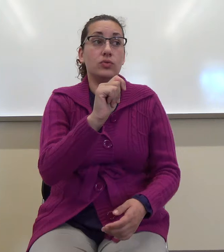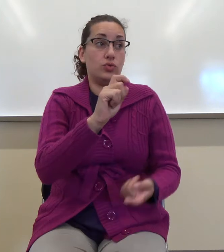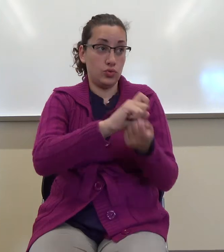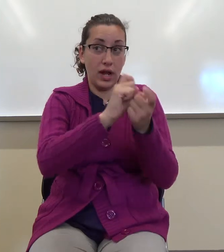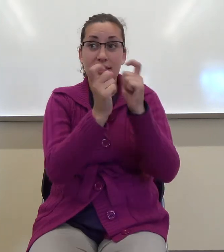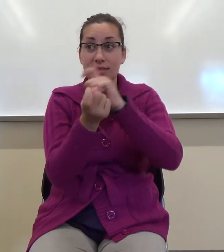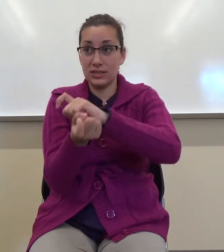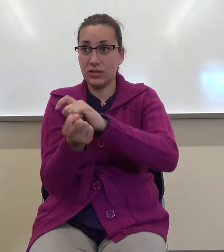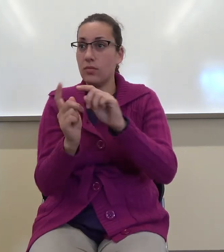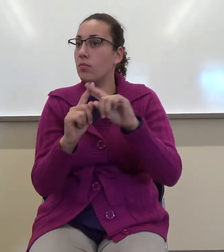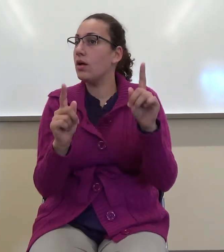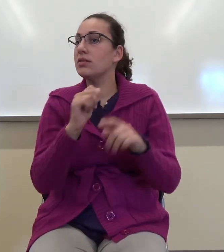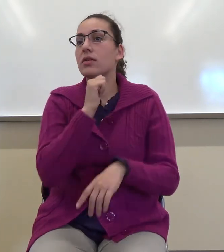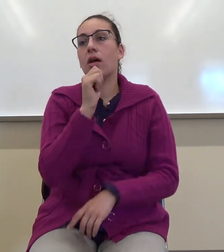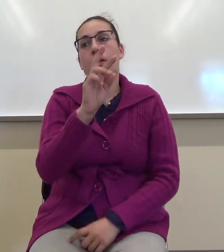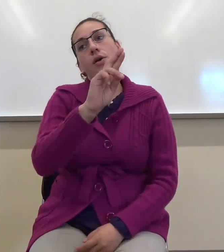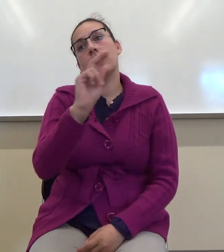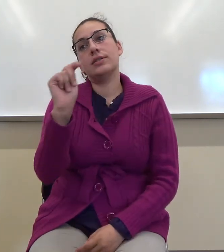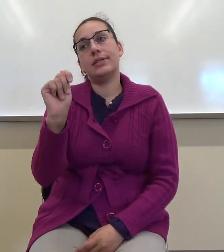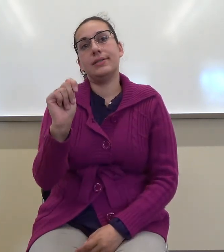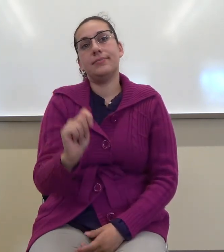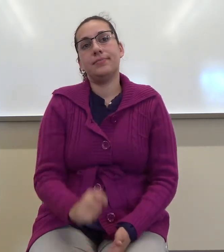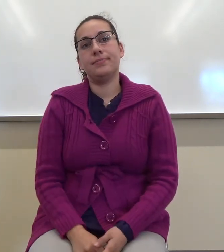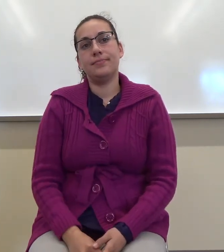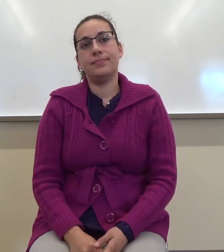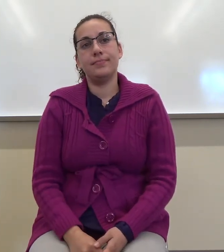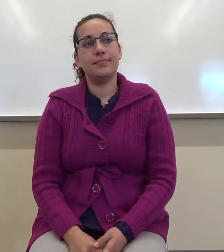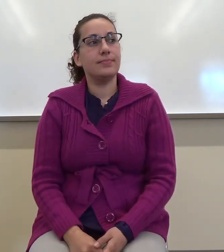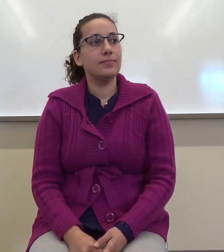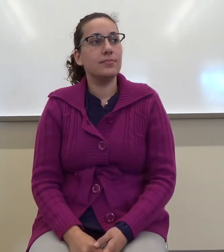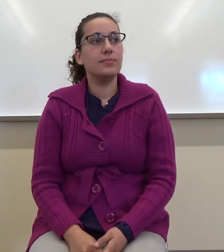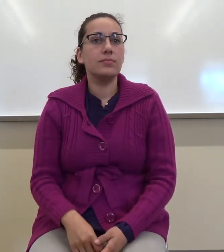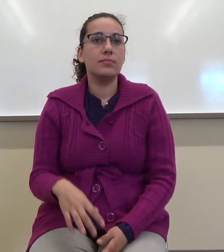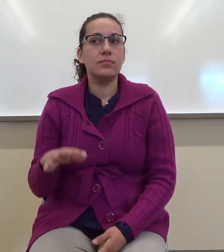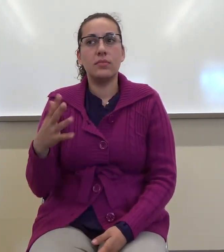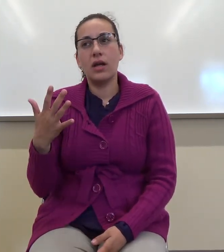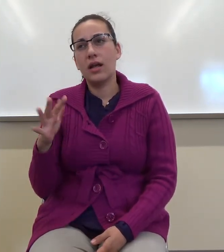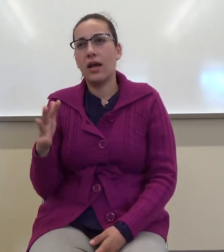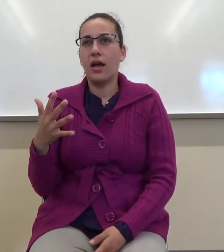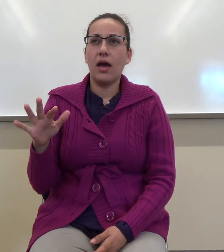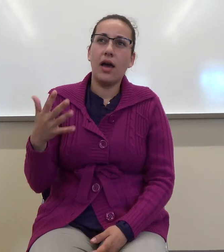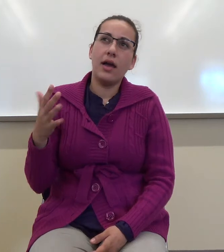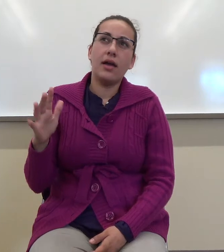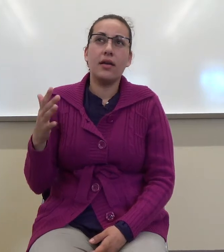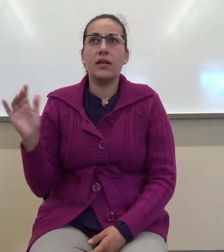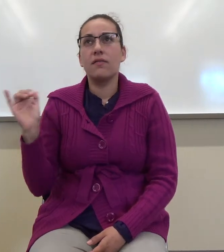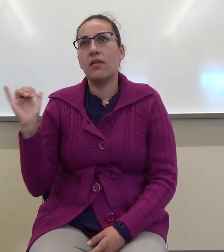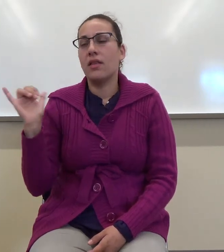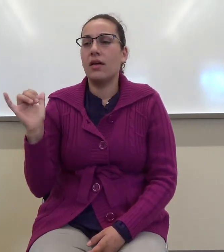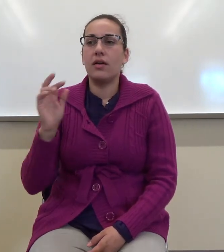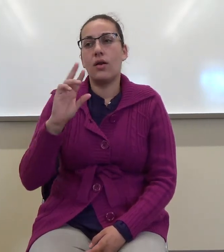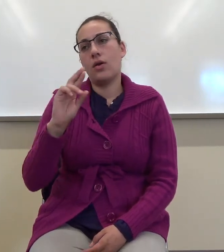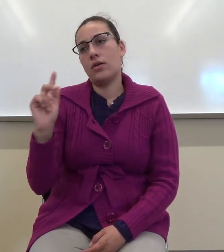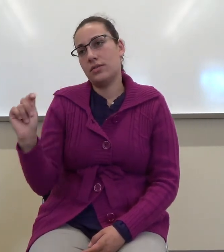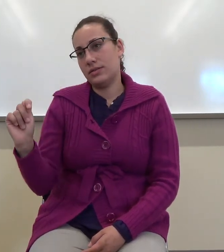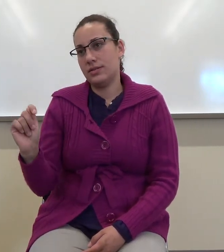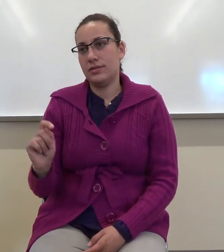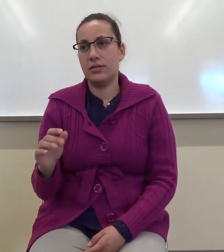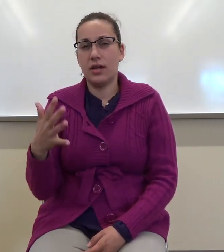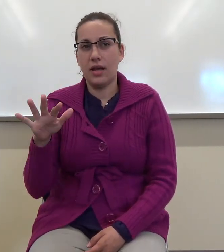reversal one. But it's kind of a reversal for our purposes because